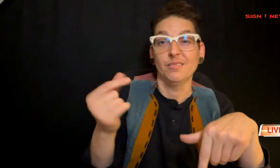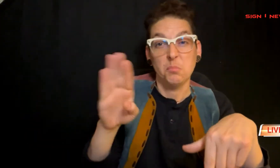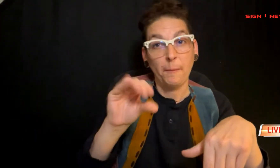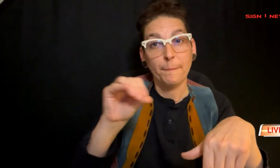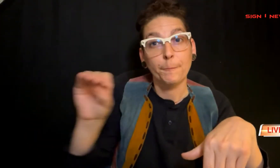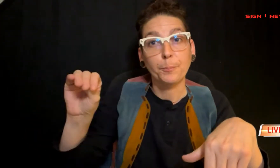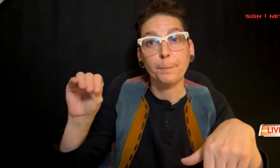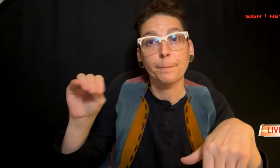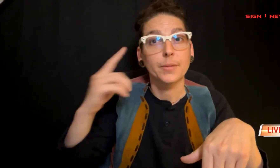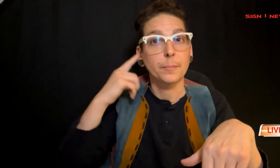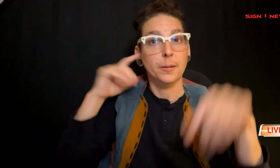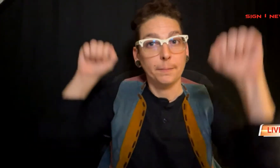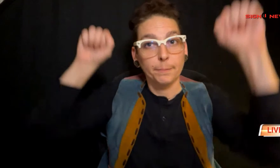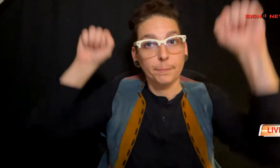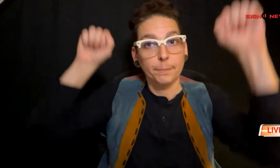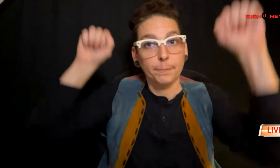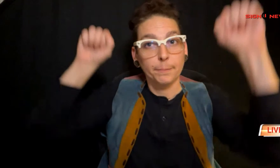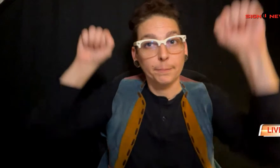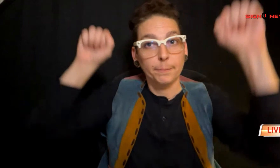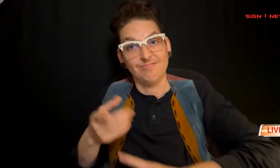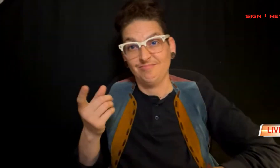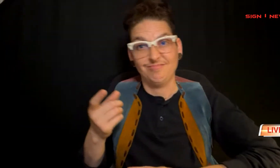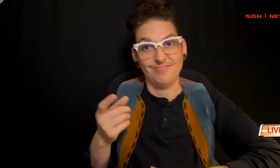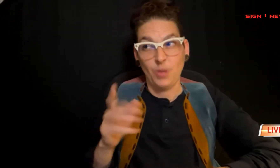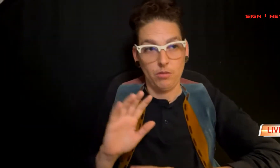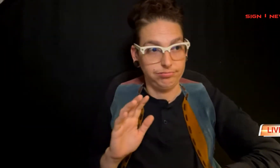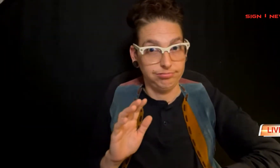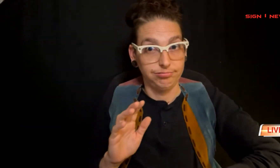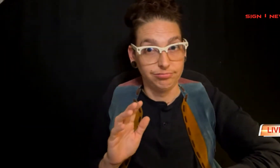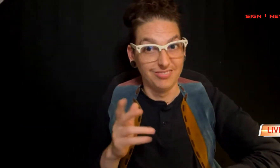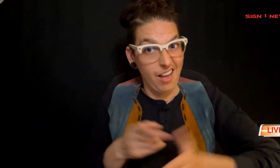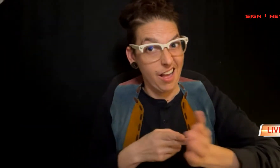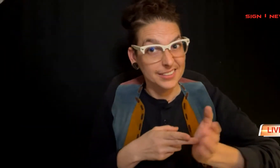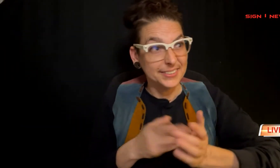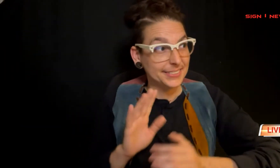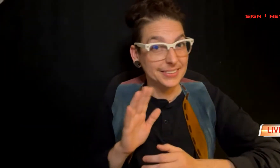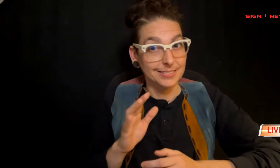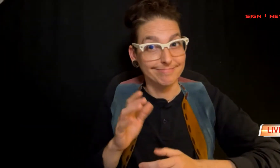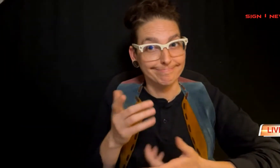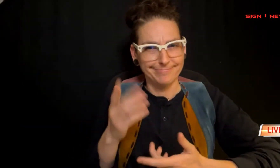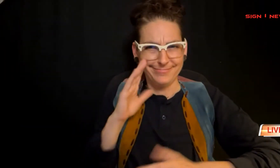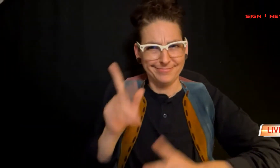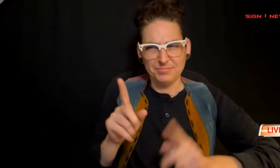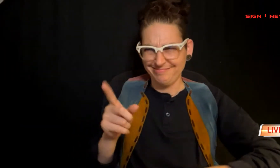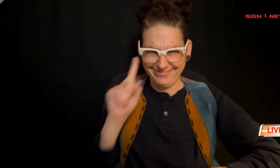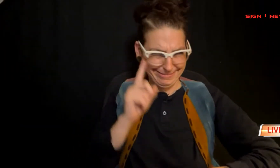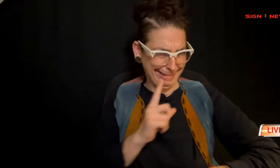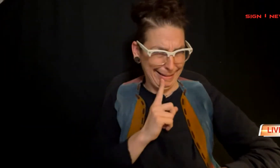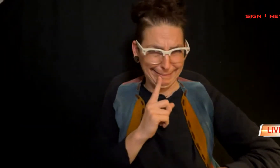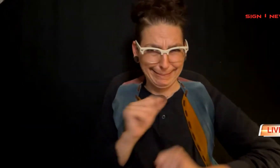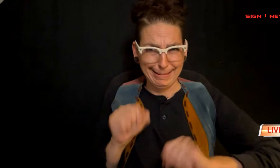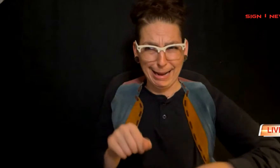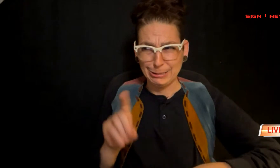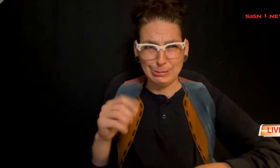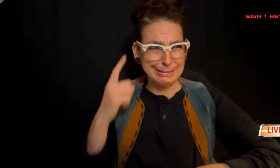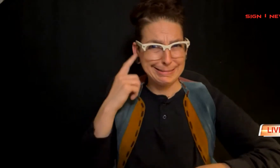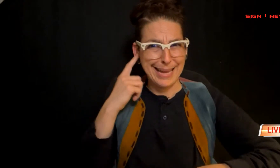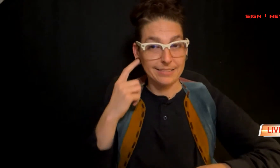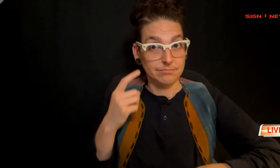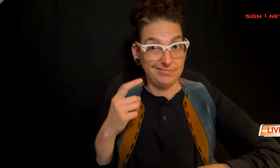My first job was as a boom operator, honestly. People thinking deaf people